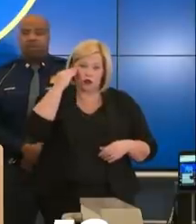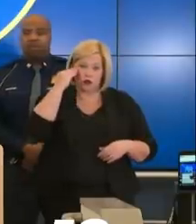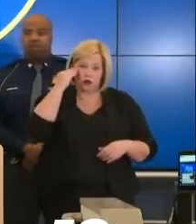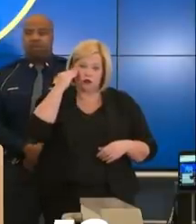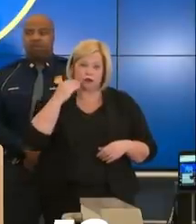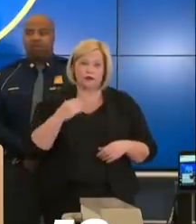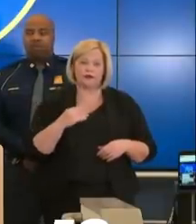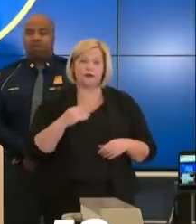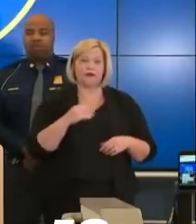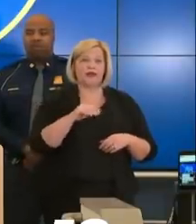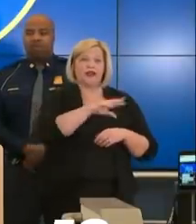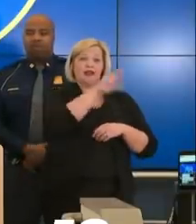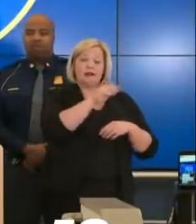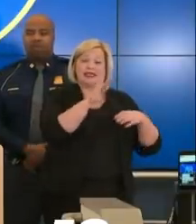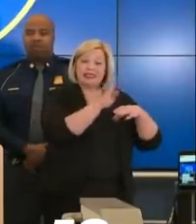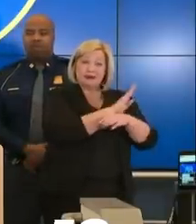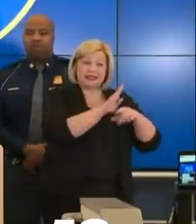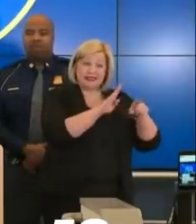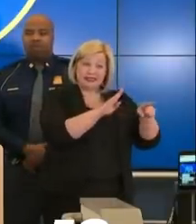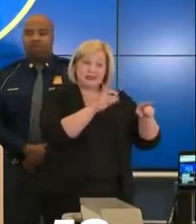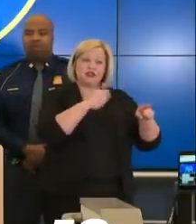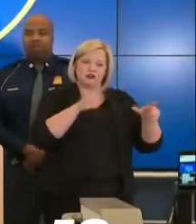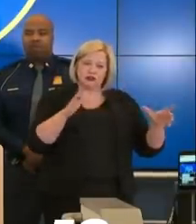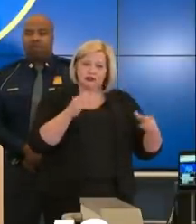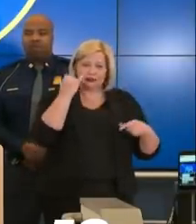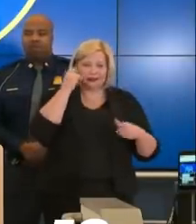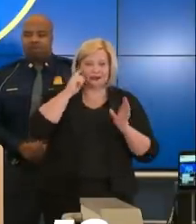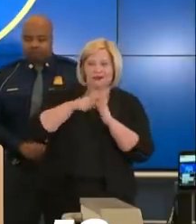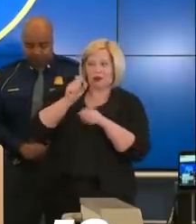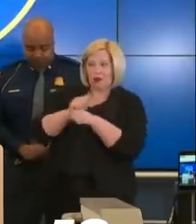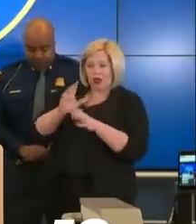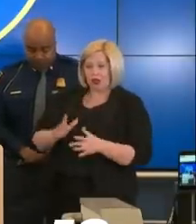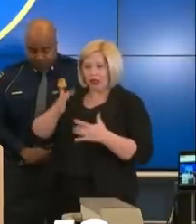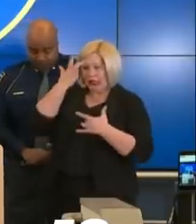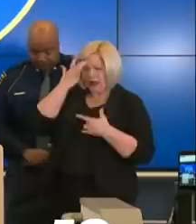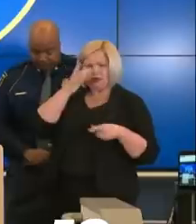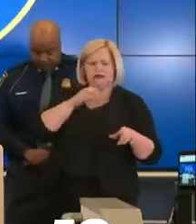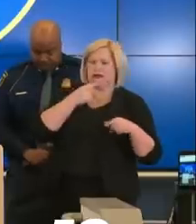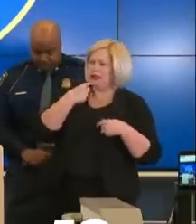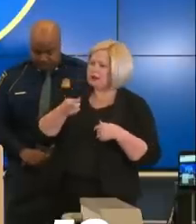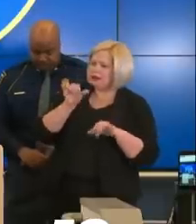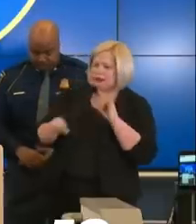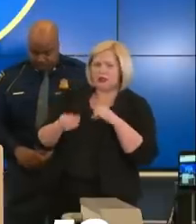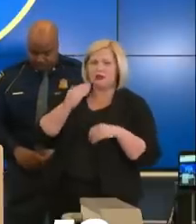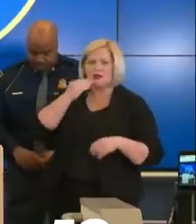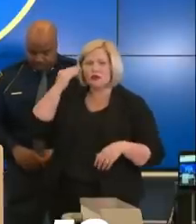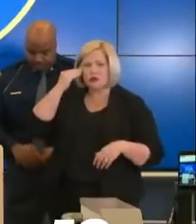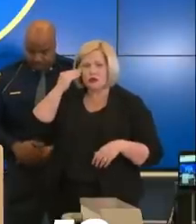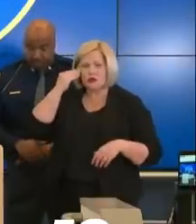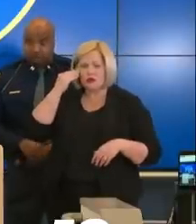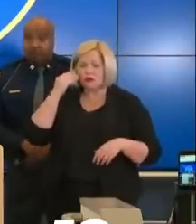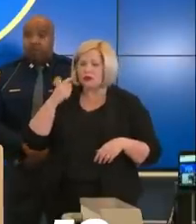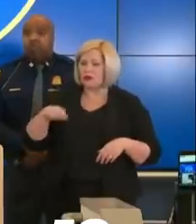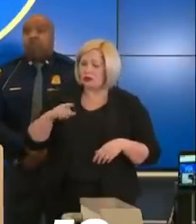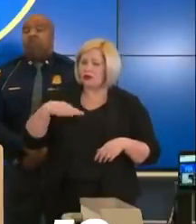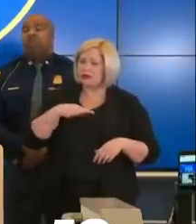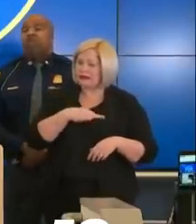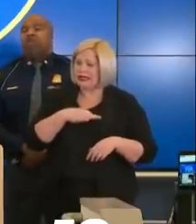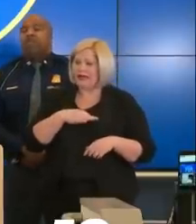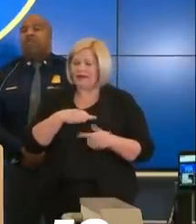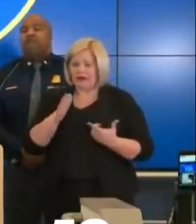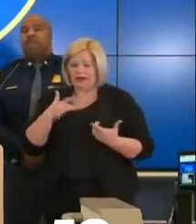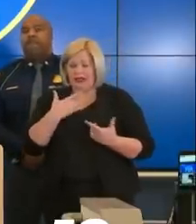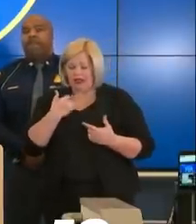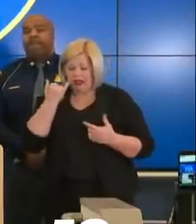Employers should encourage employees to stay home if they are ill. Staff should be encouraged to